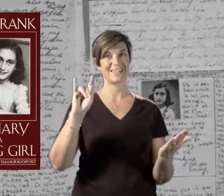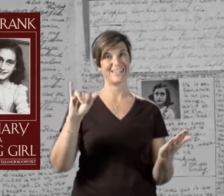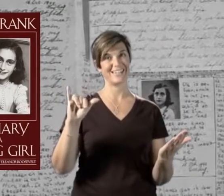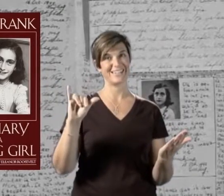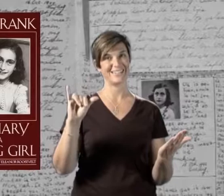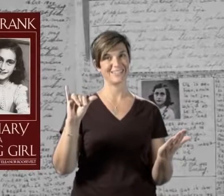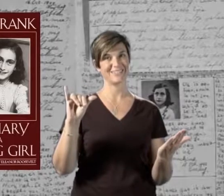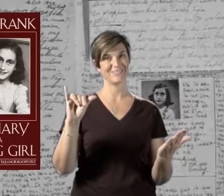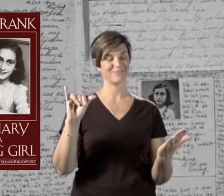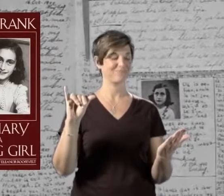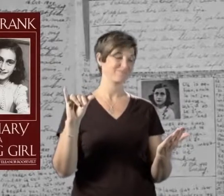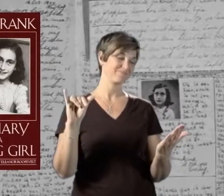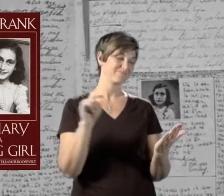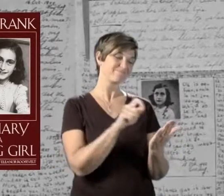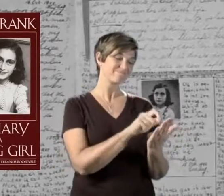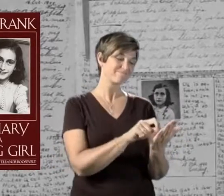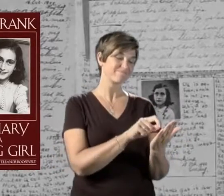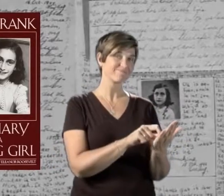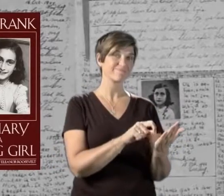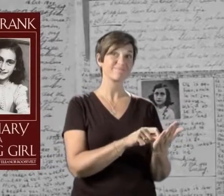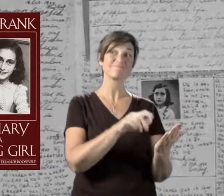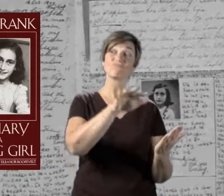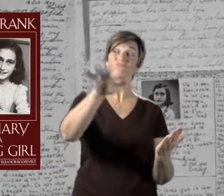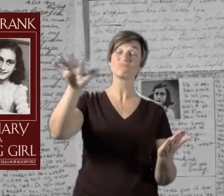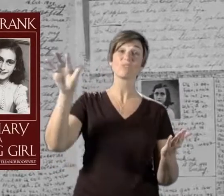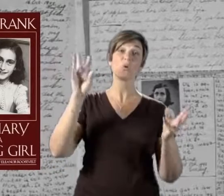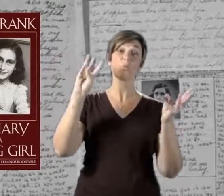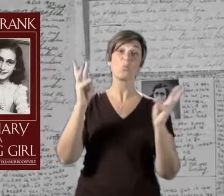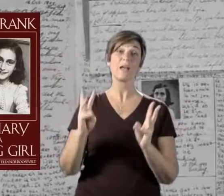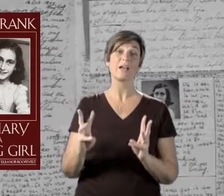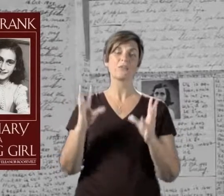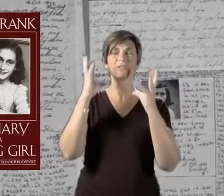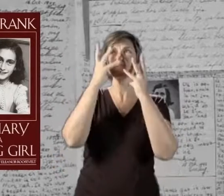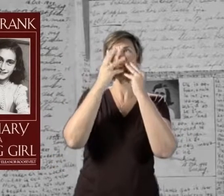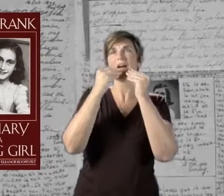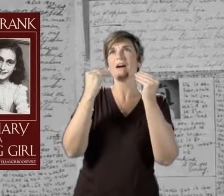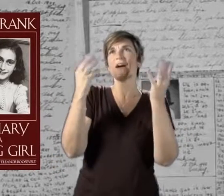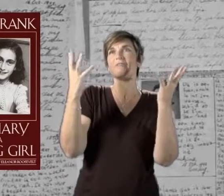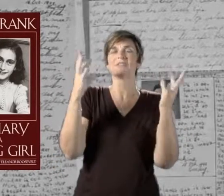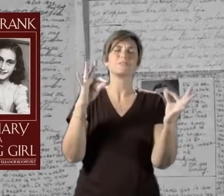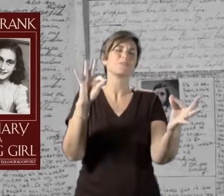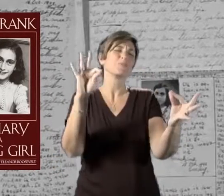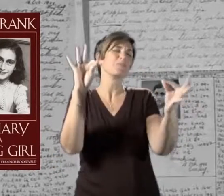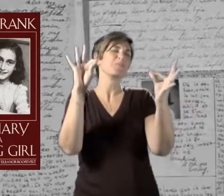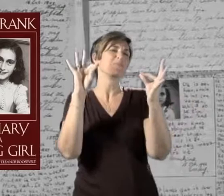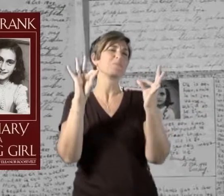lovely, superb. I can't describe it.